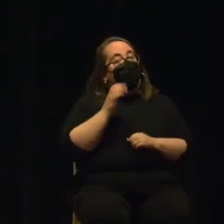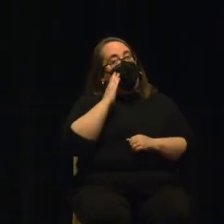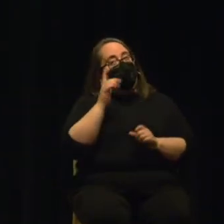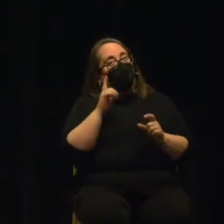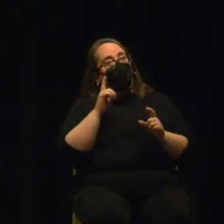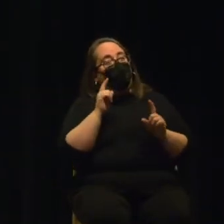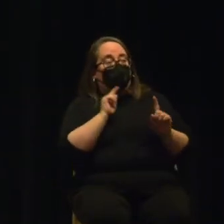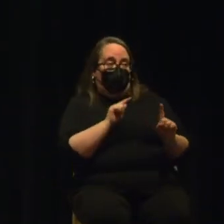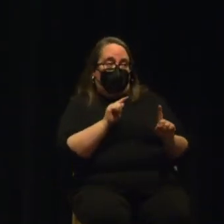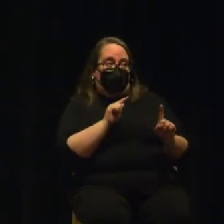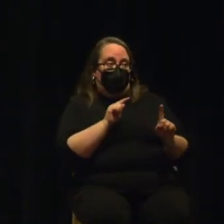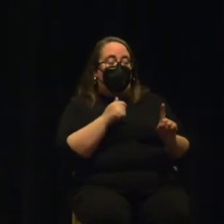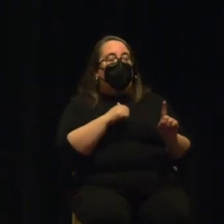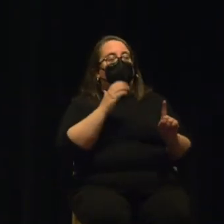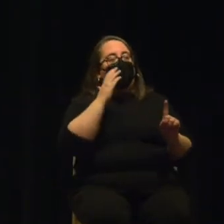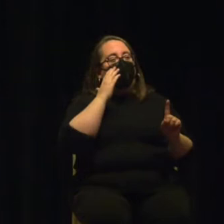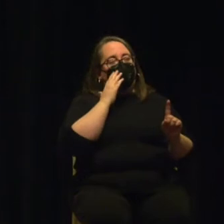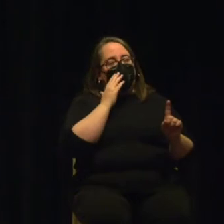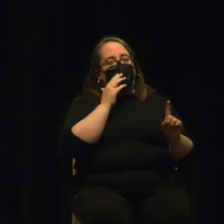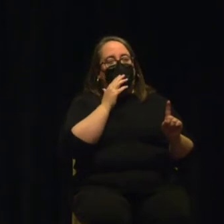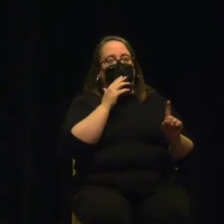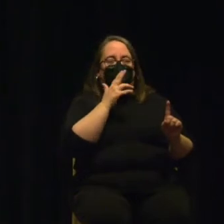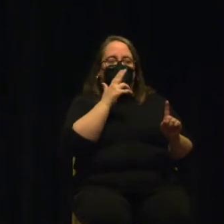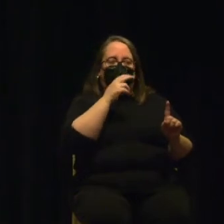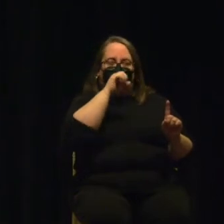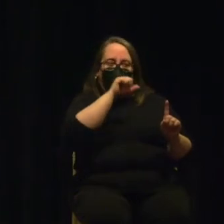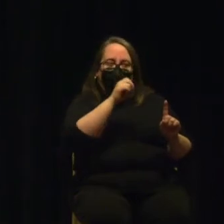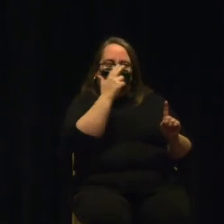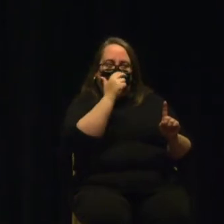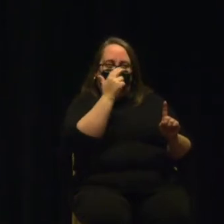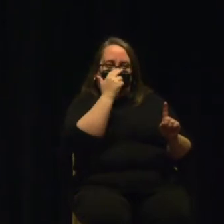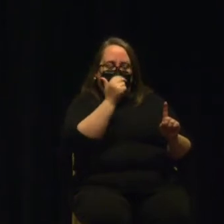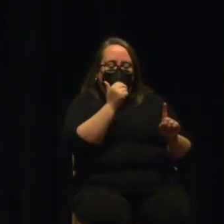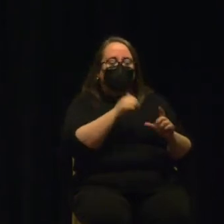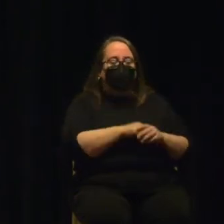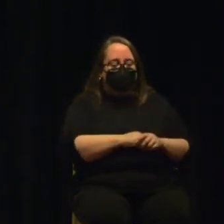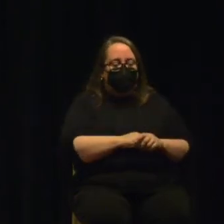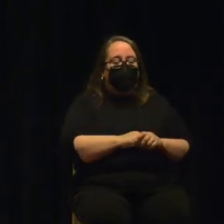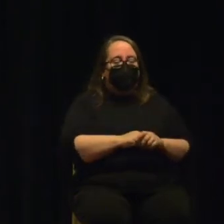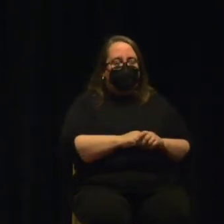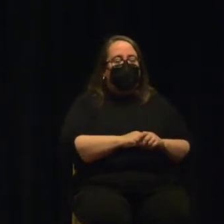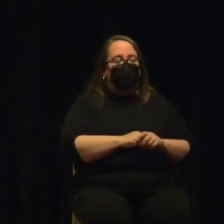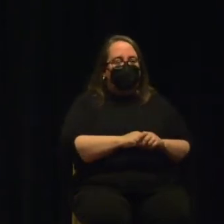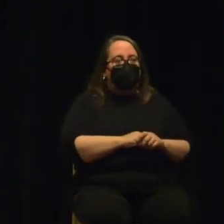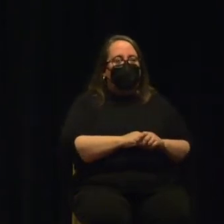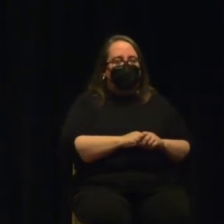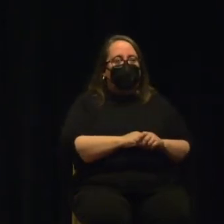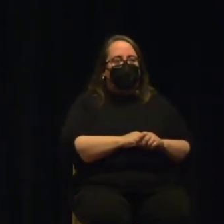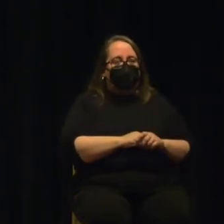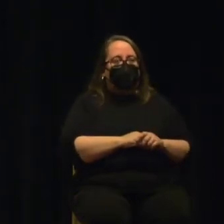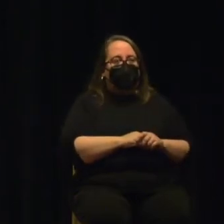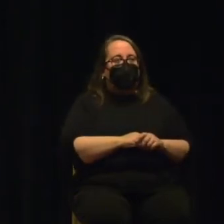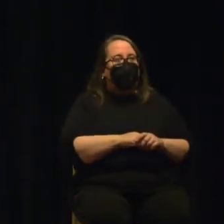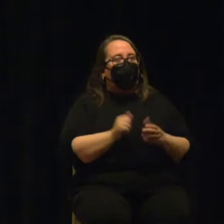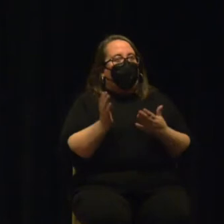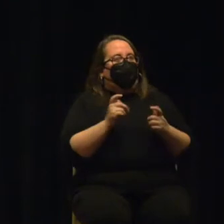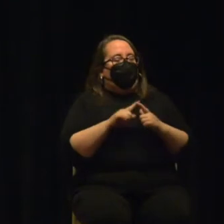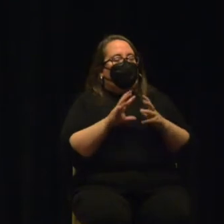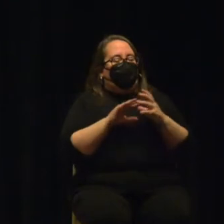you personally, and I know you're a comic head. I know that's you've taken me to the comic book store more than enough